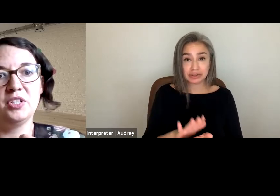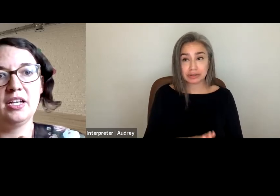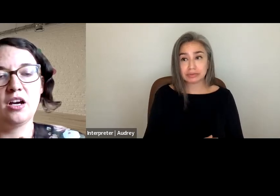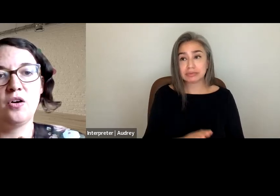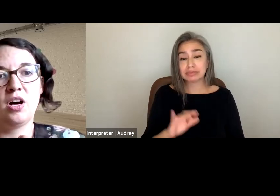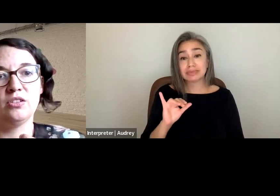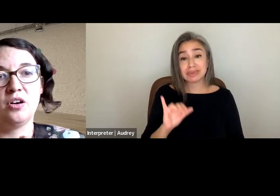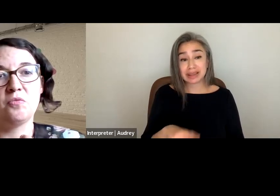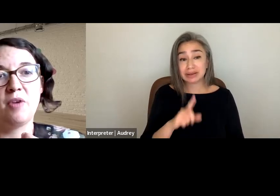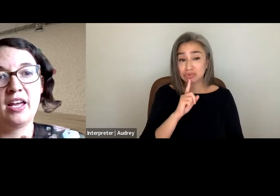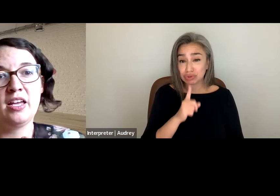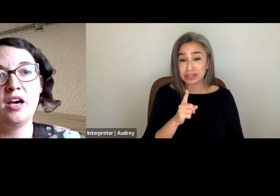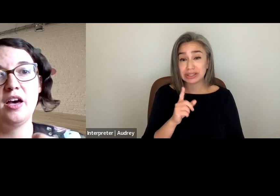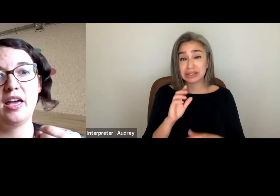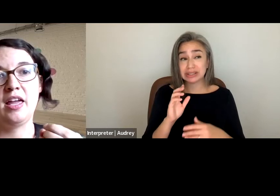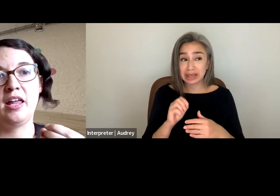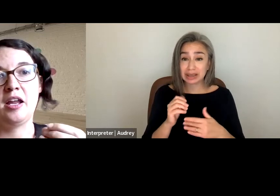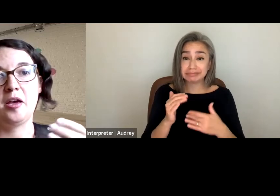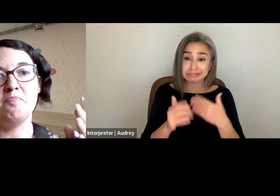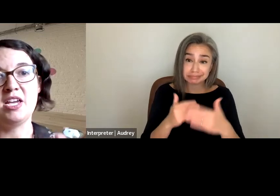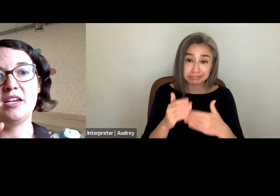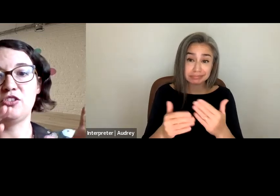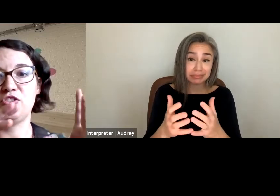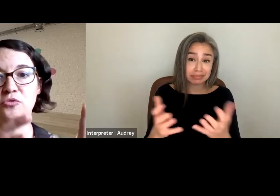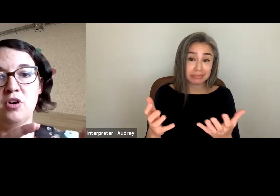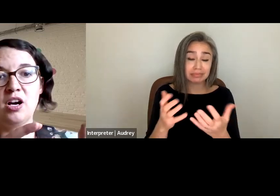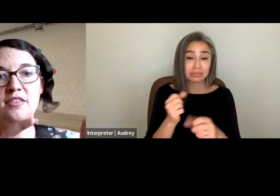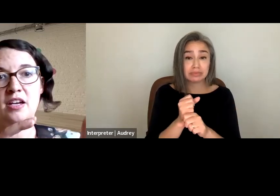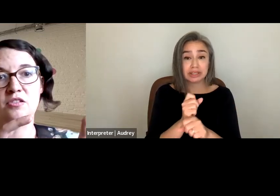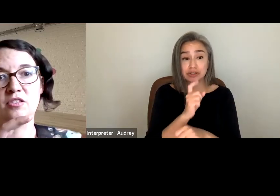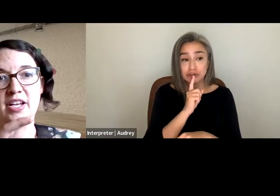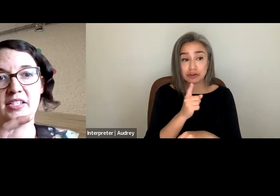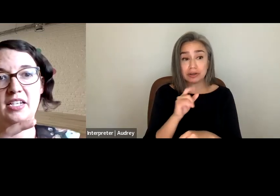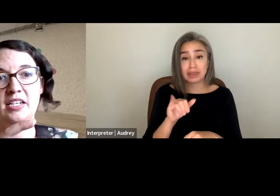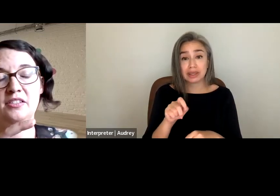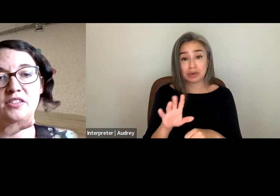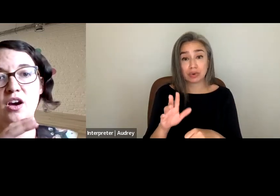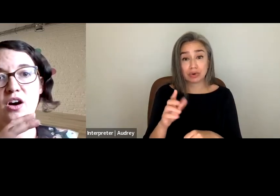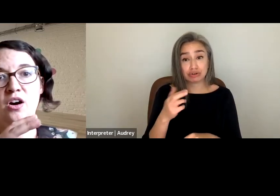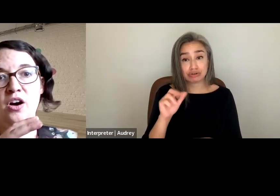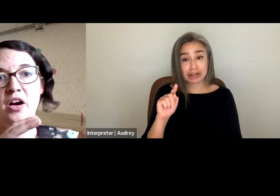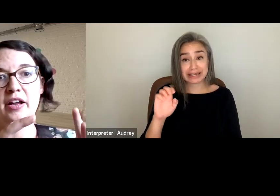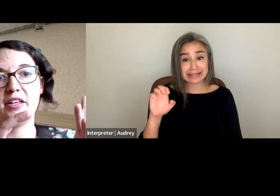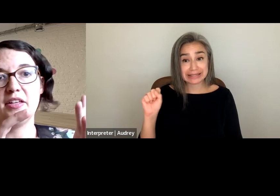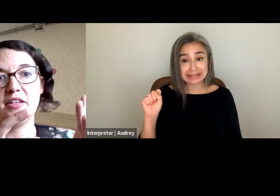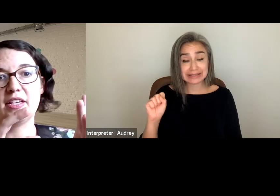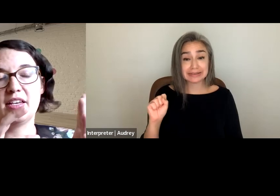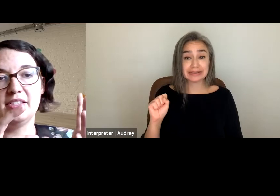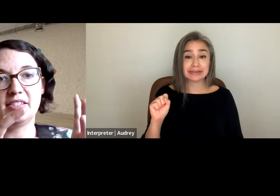This could really go a long way in making sure that your grantees